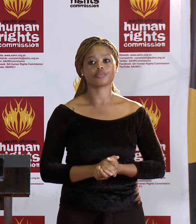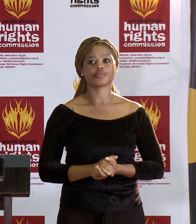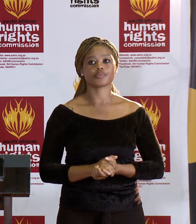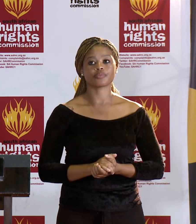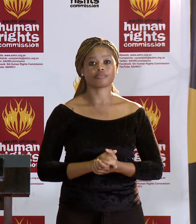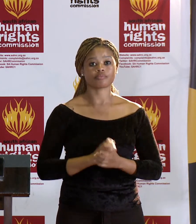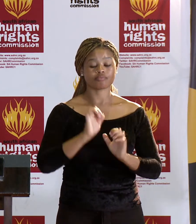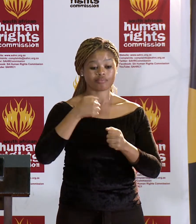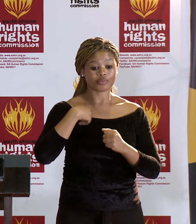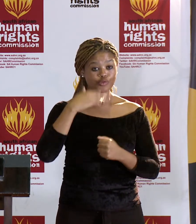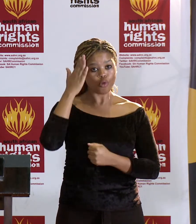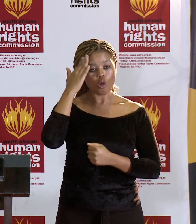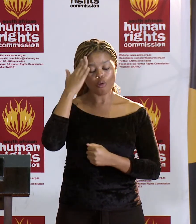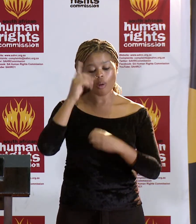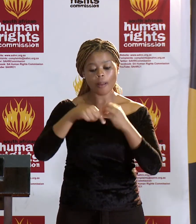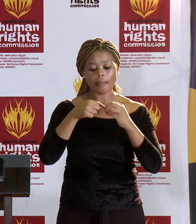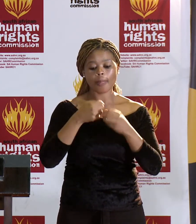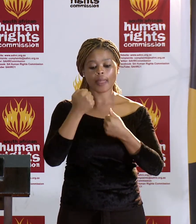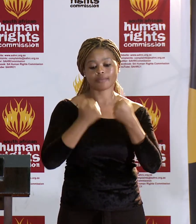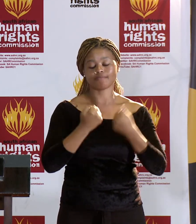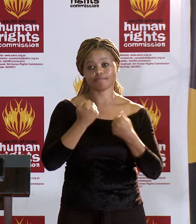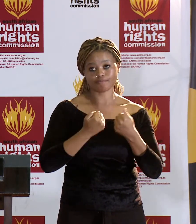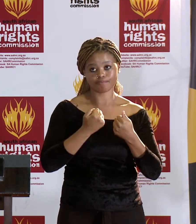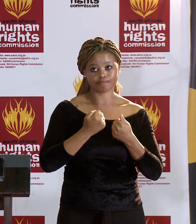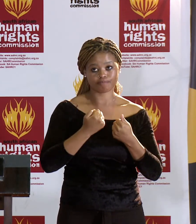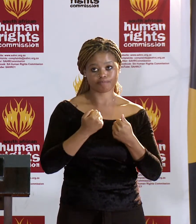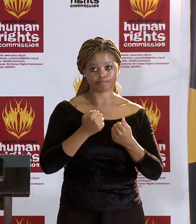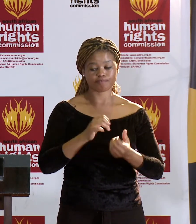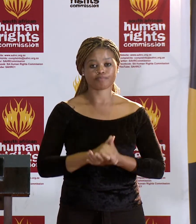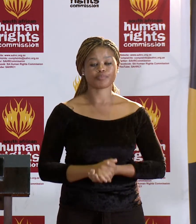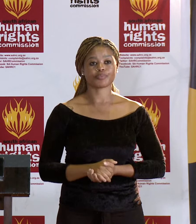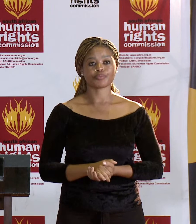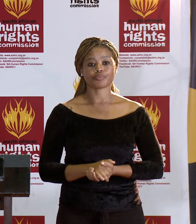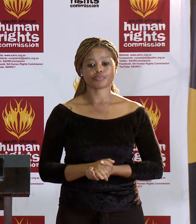I know you want to know about the car especially, right?